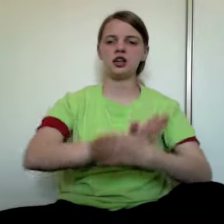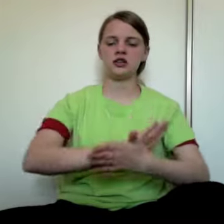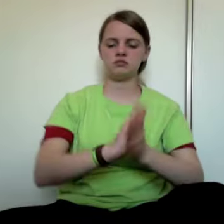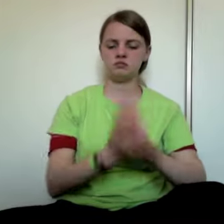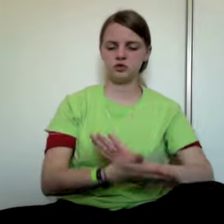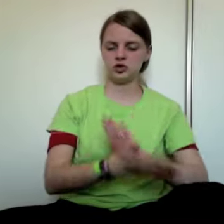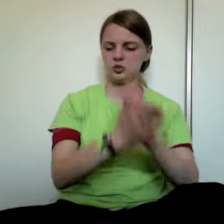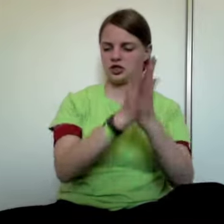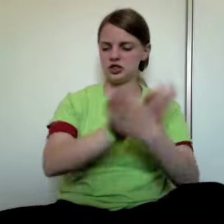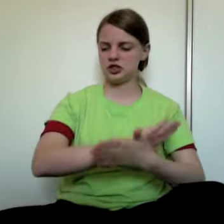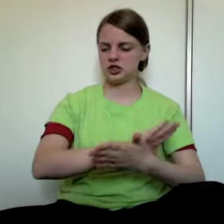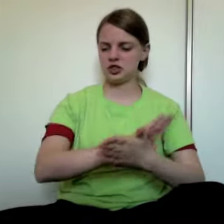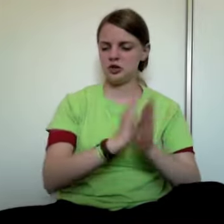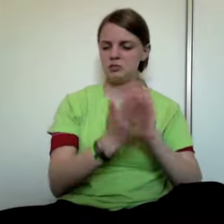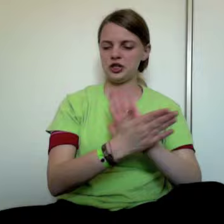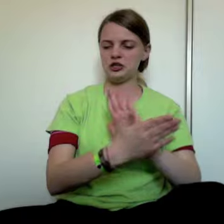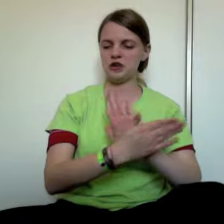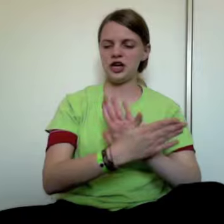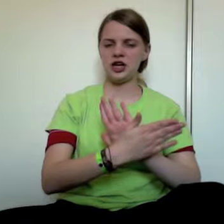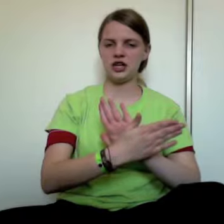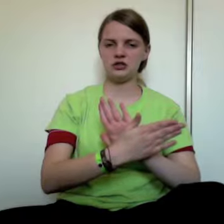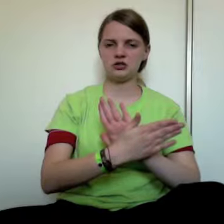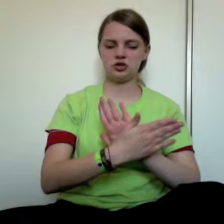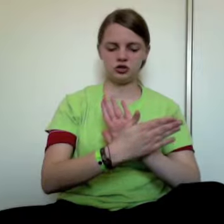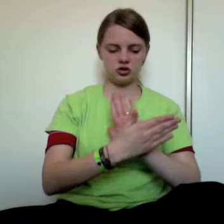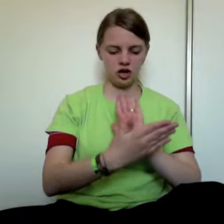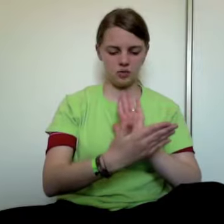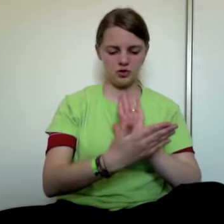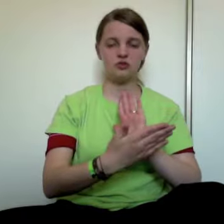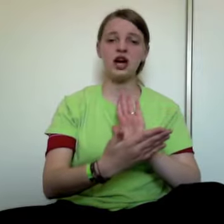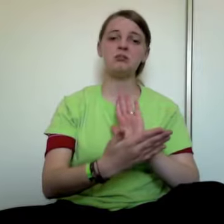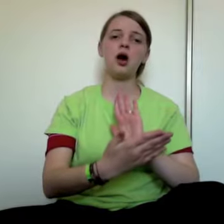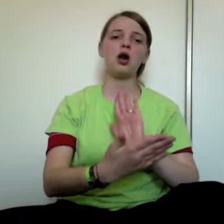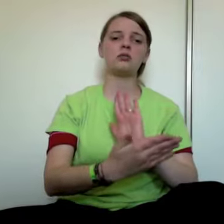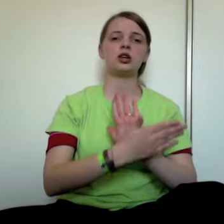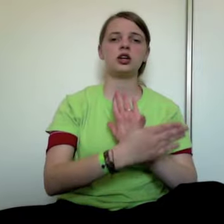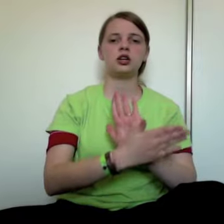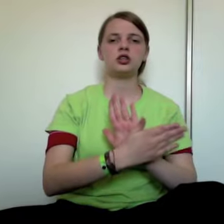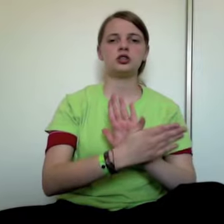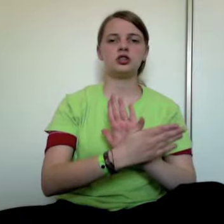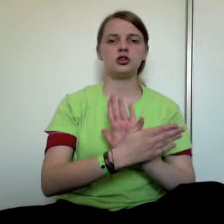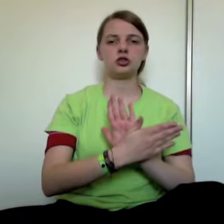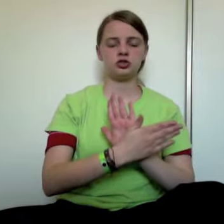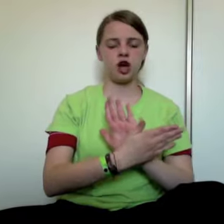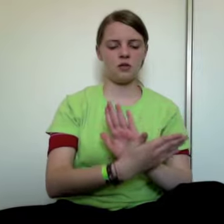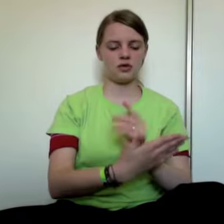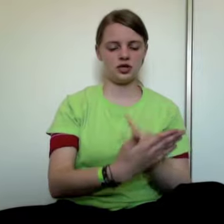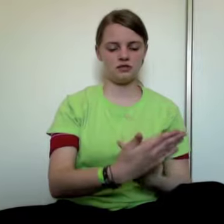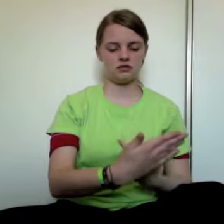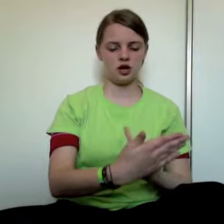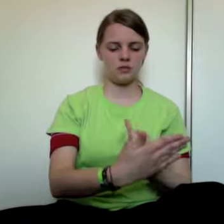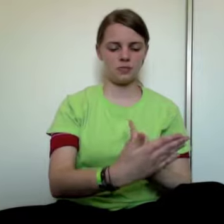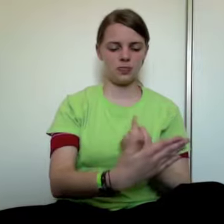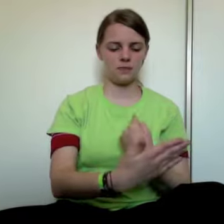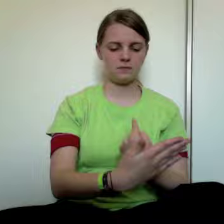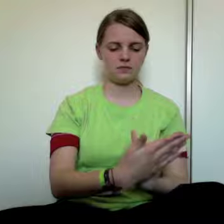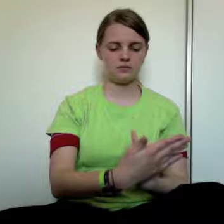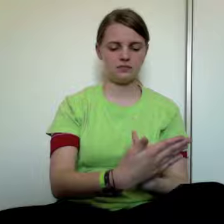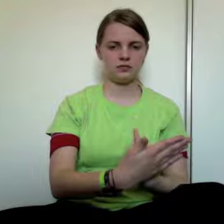like twist, but your right hand, your right palm starts on top and it points